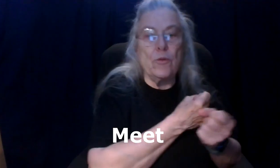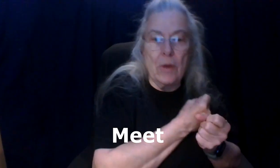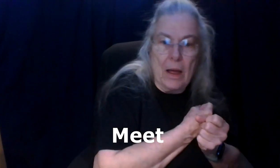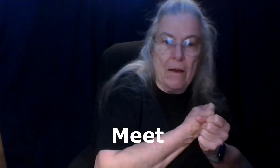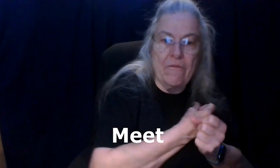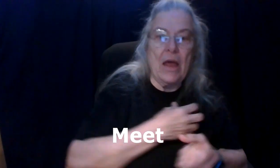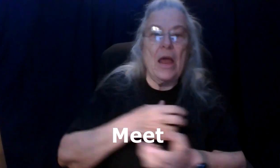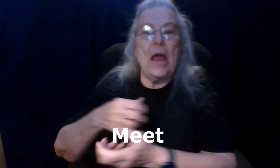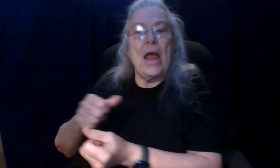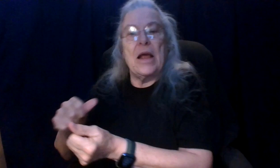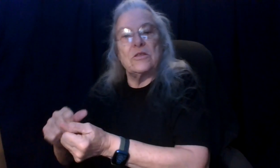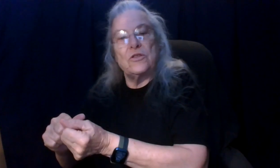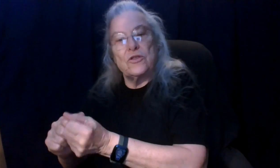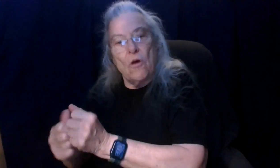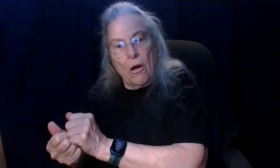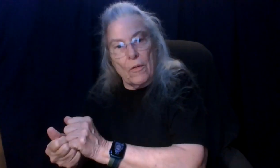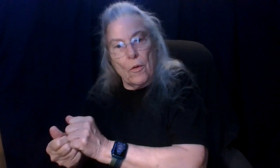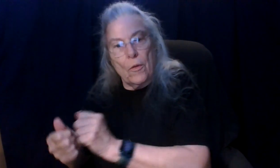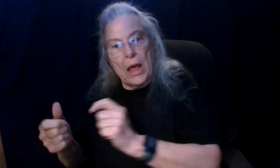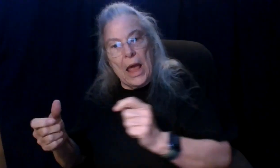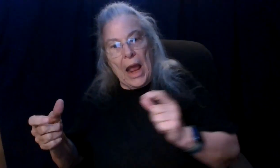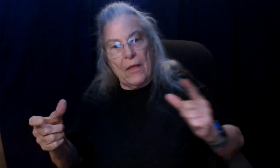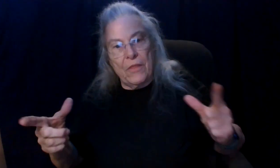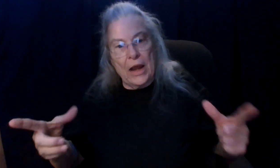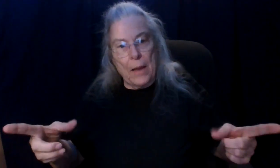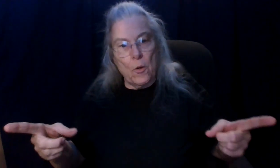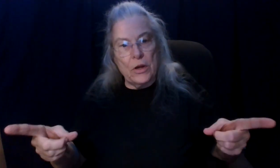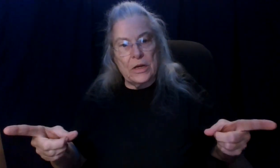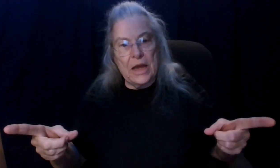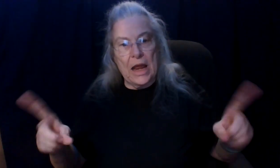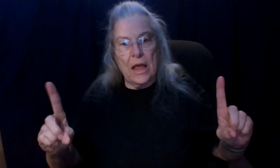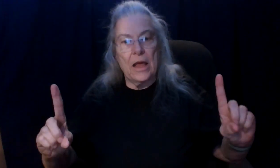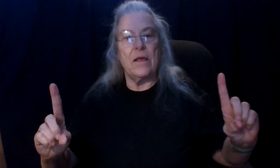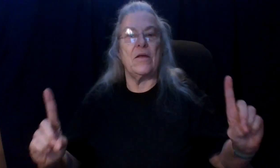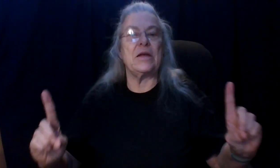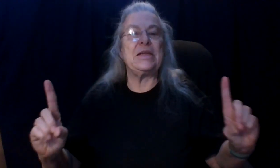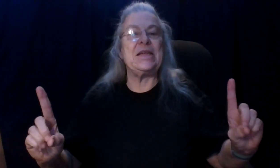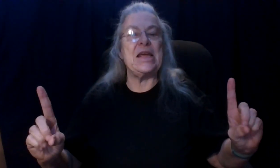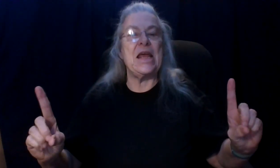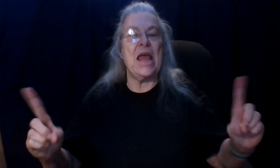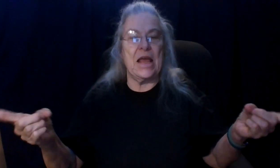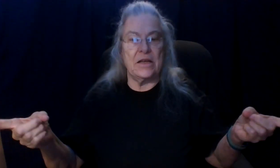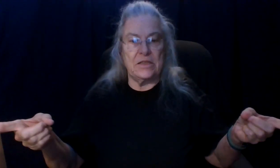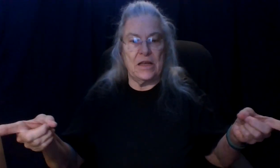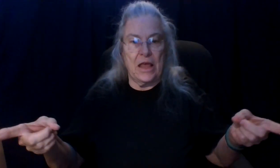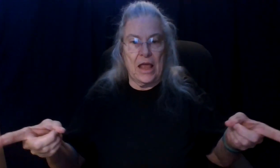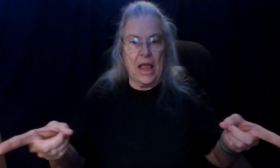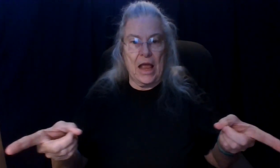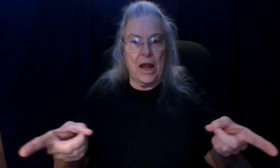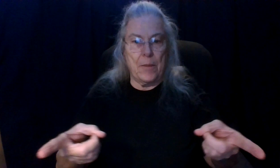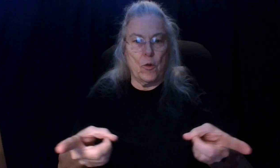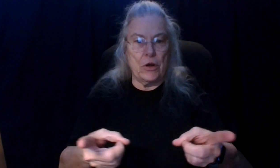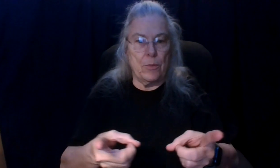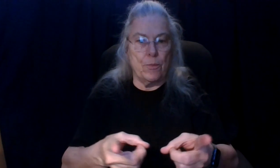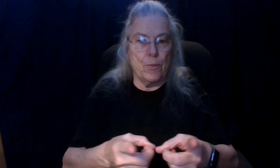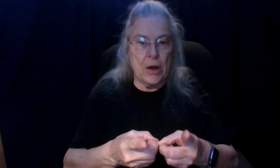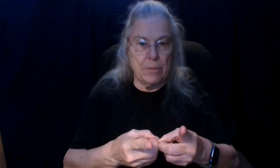love and sorrow. And then I'm going to take D hands and I'm going to bring them